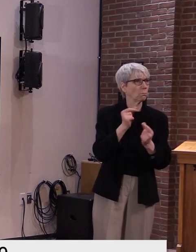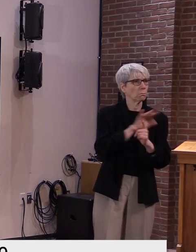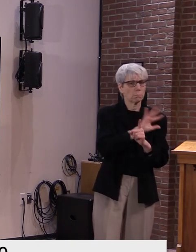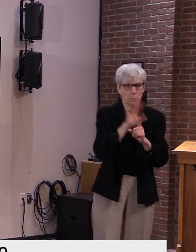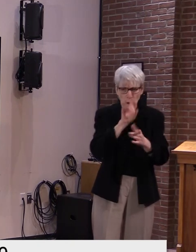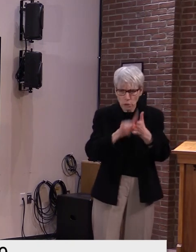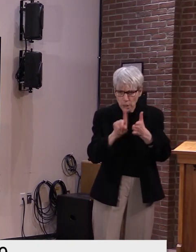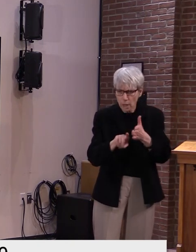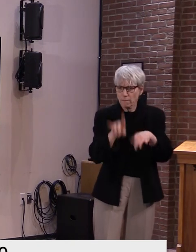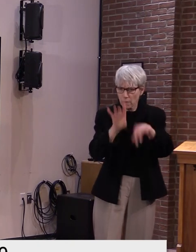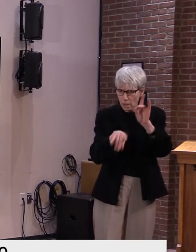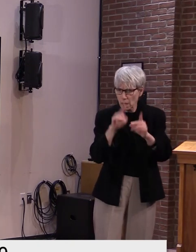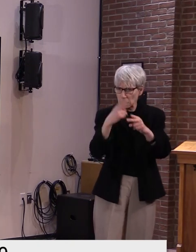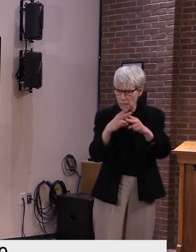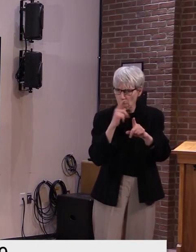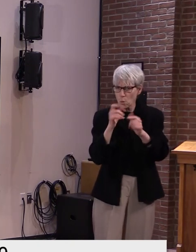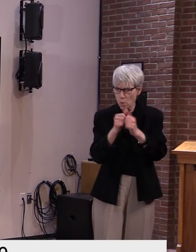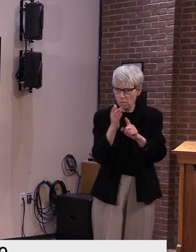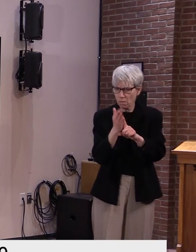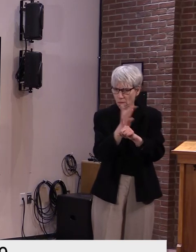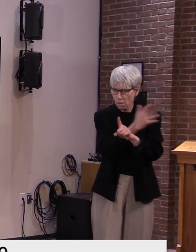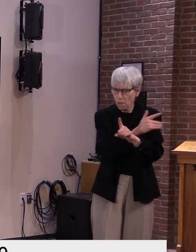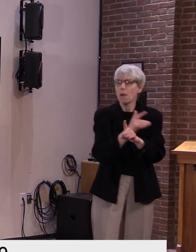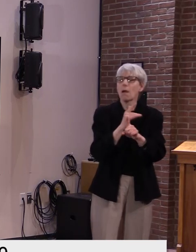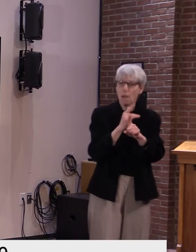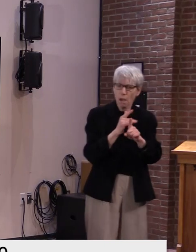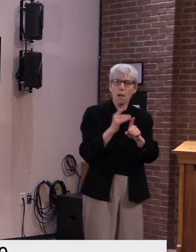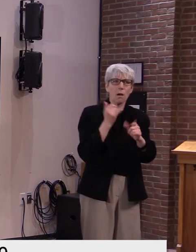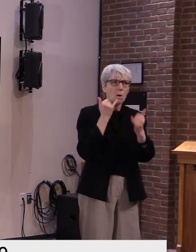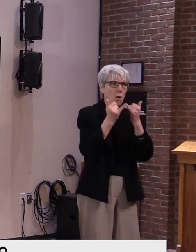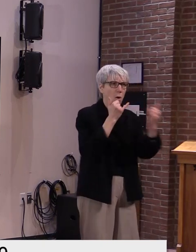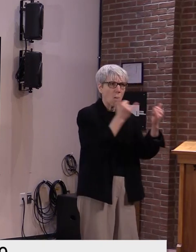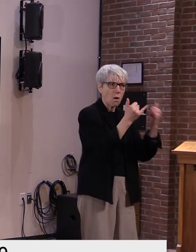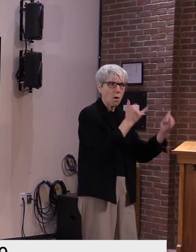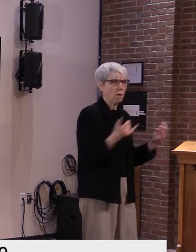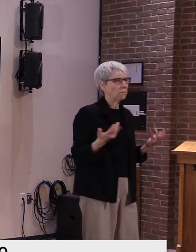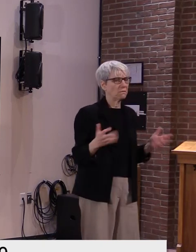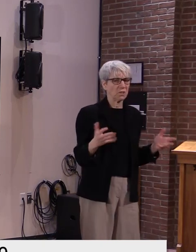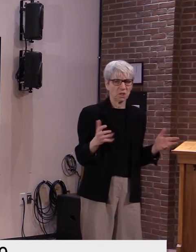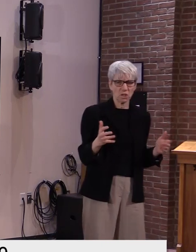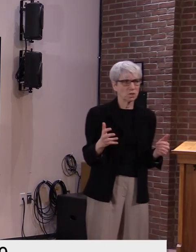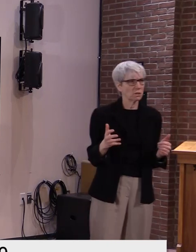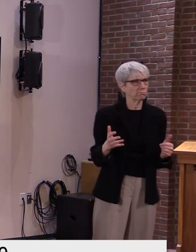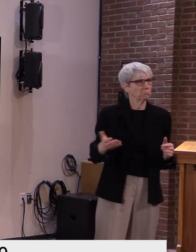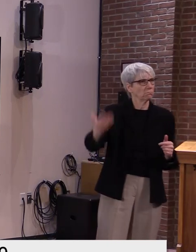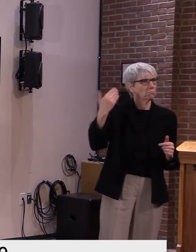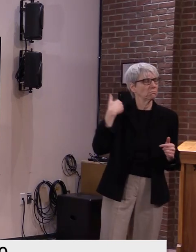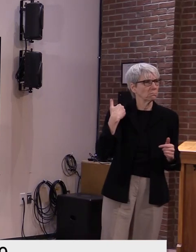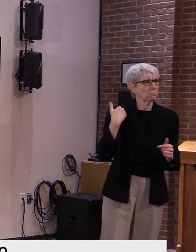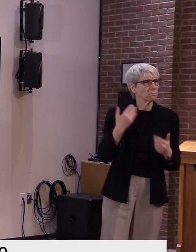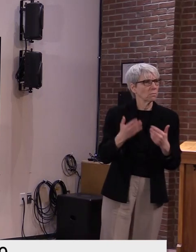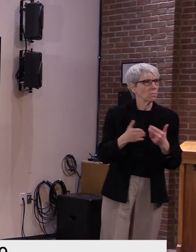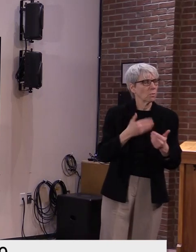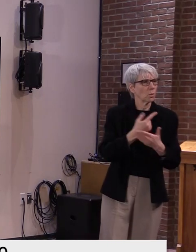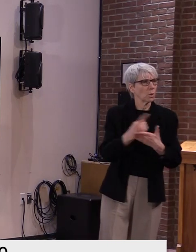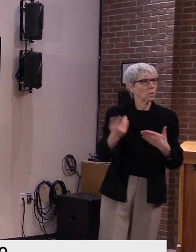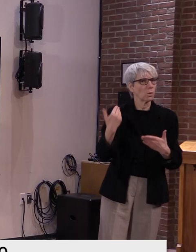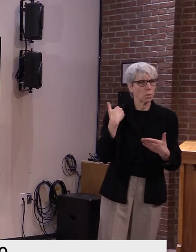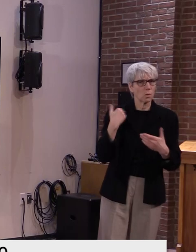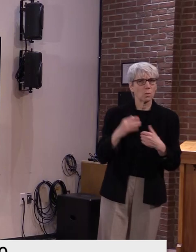that as well. The contact tracing that would have been relevant would have occurred at the time. And if we